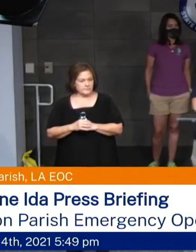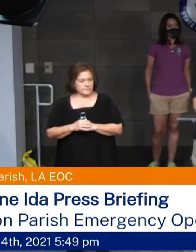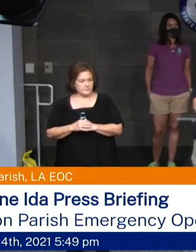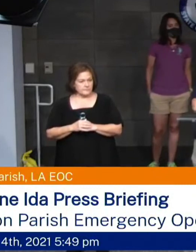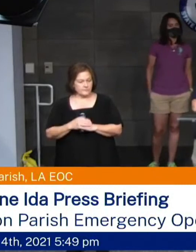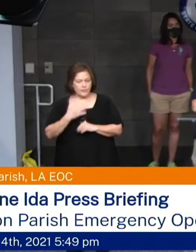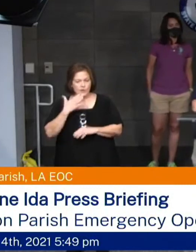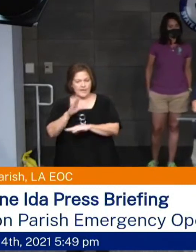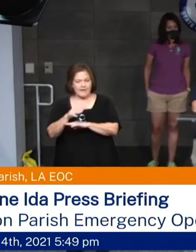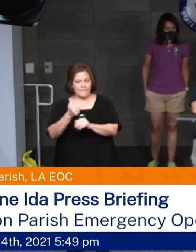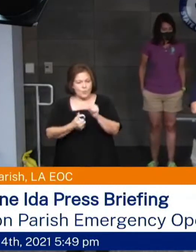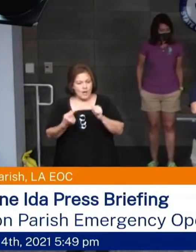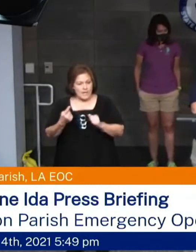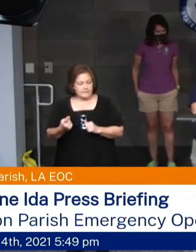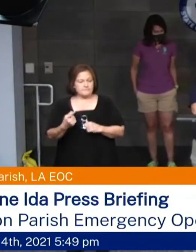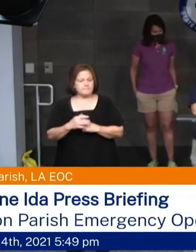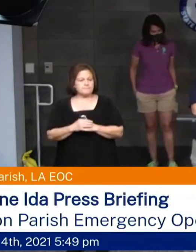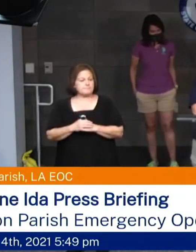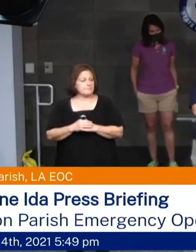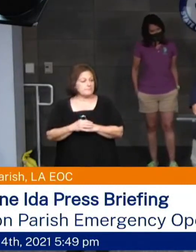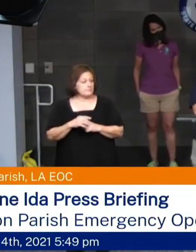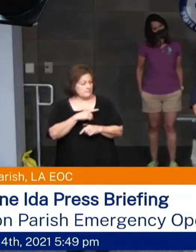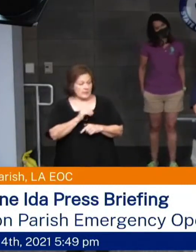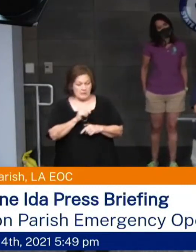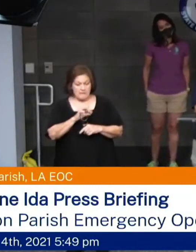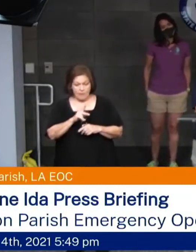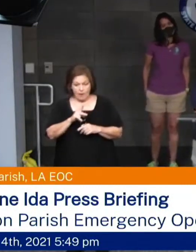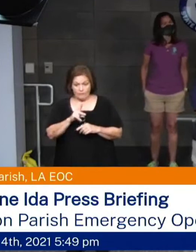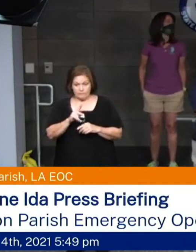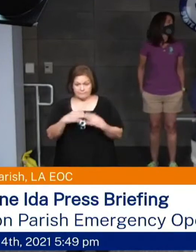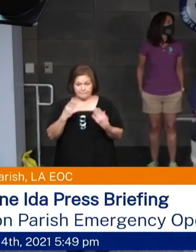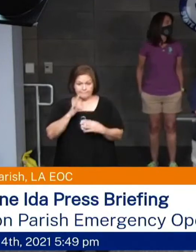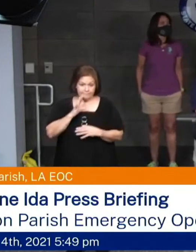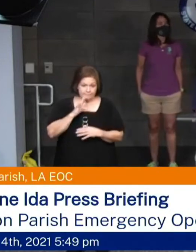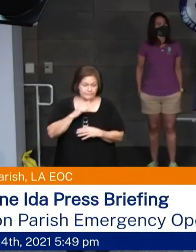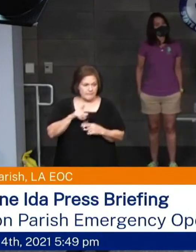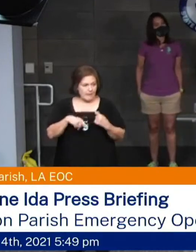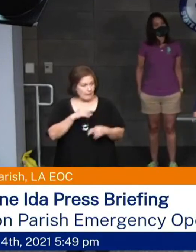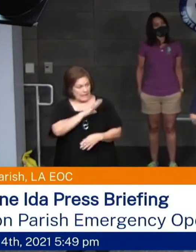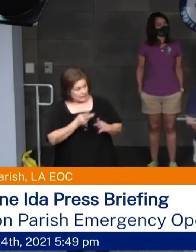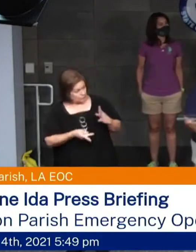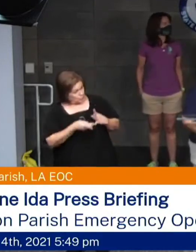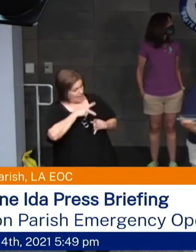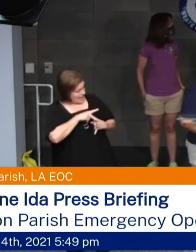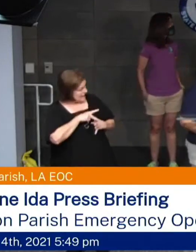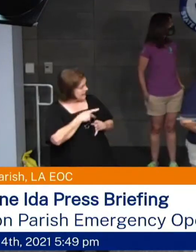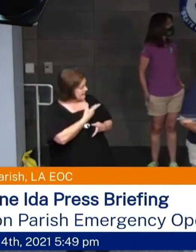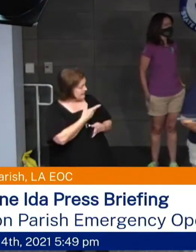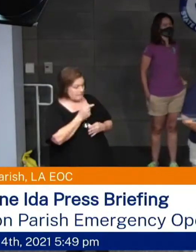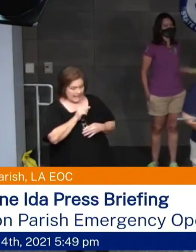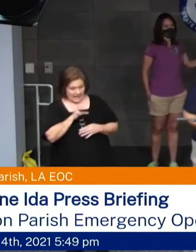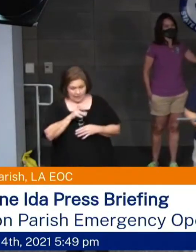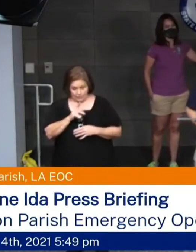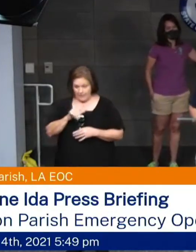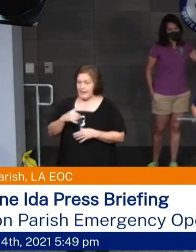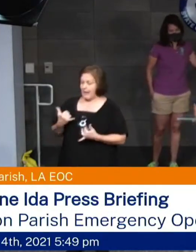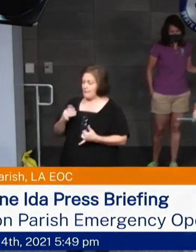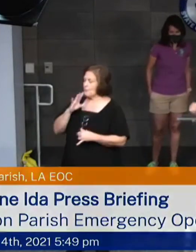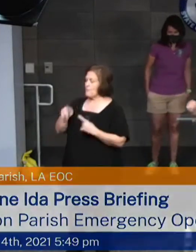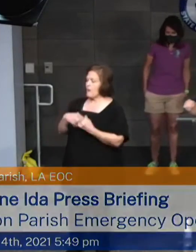Good evening, everyone. And since Mark started out with his power priorities, Patrick, mine is nursing homes.